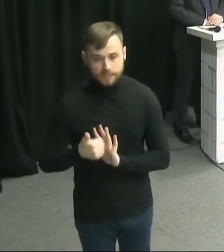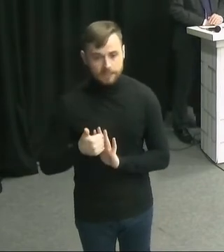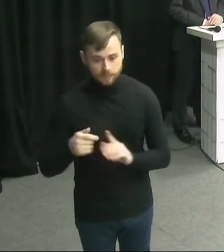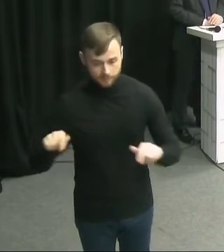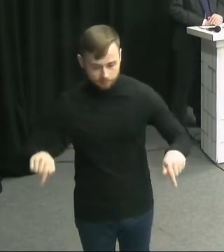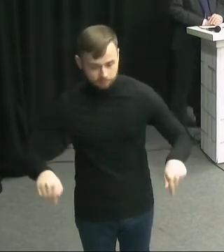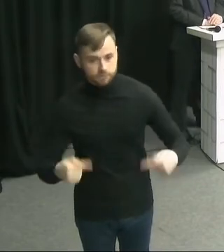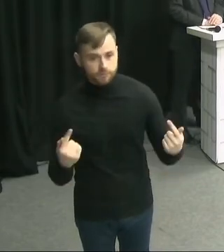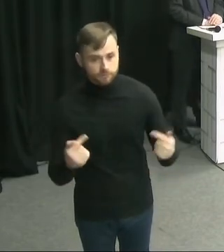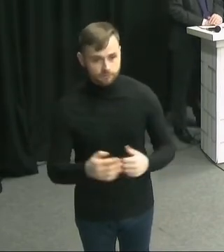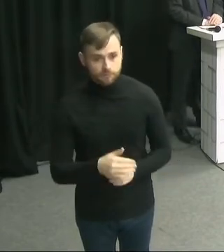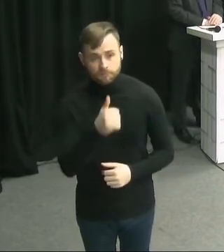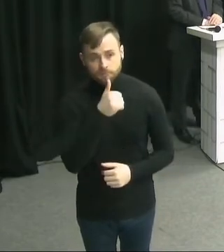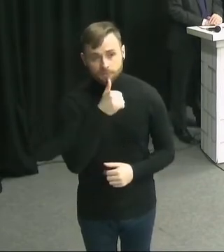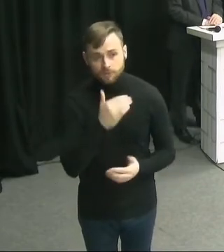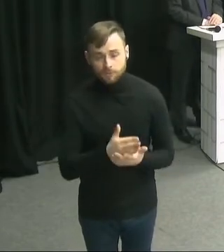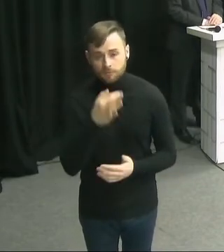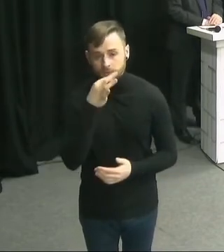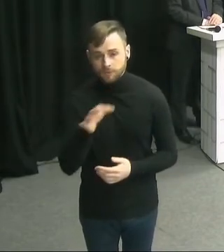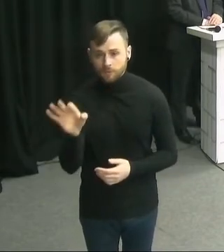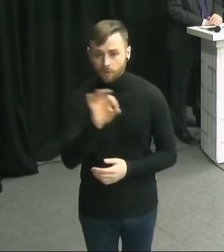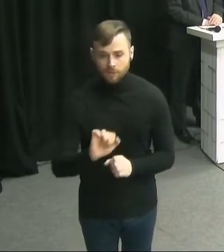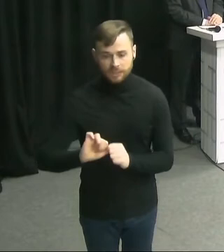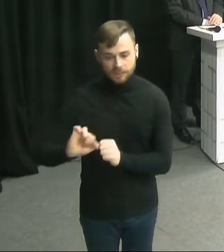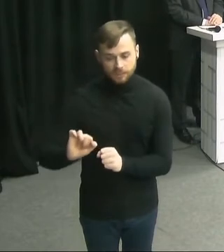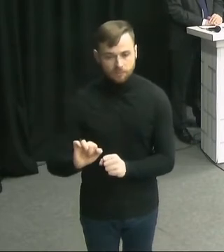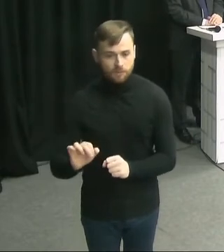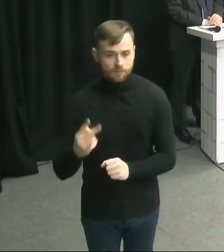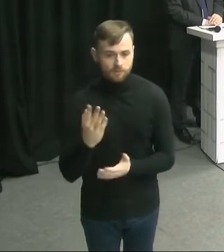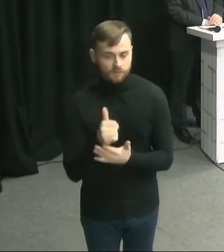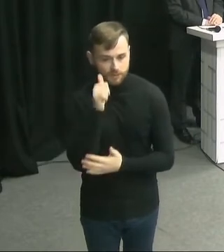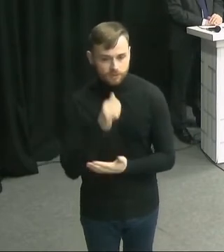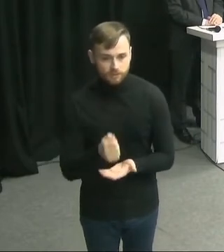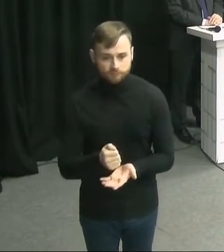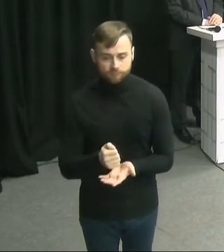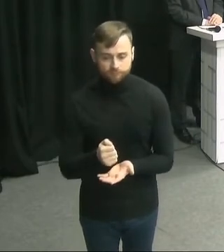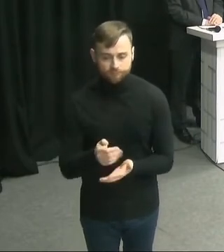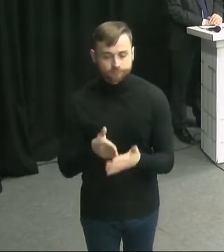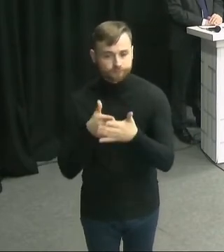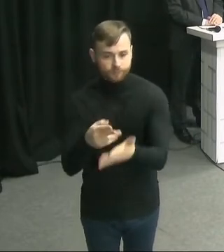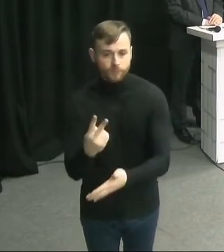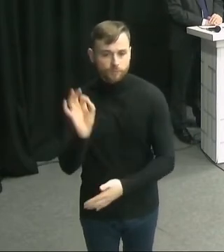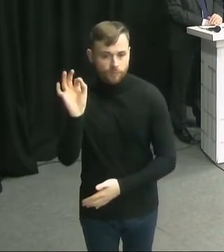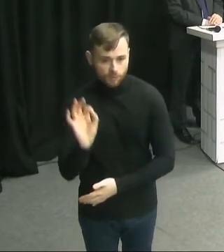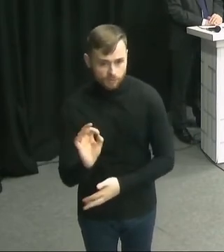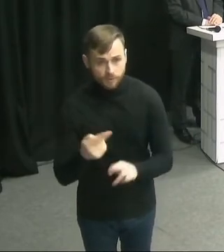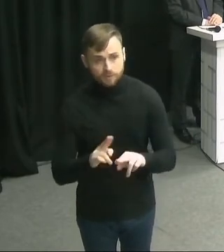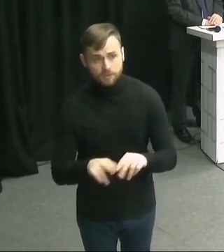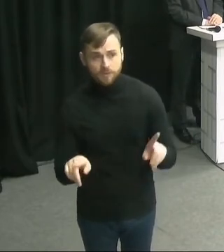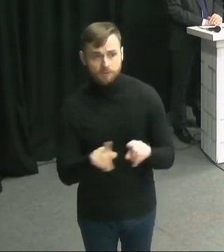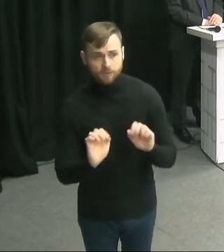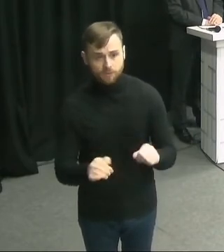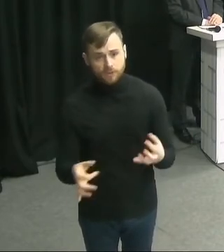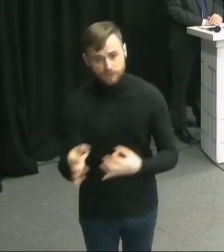the prestige for whole education system, just like what it was done with the defense budget. So Vilnius University could